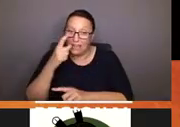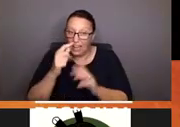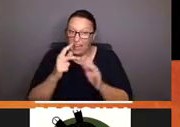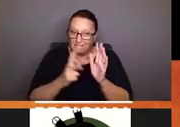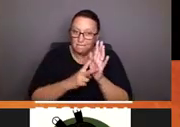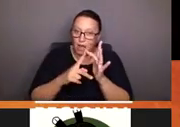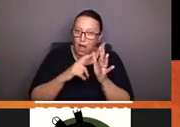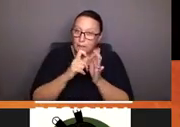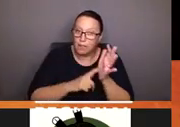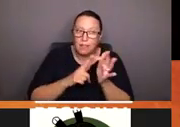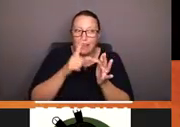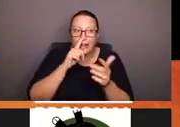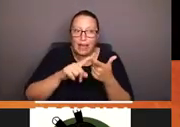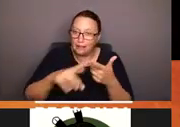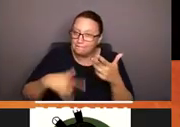and budget.